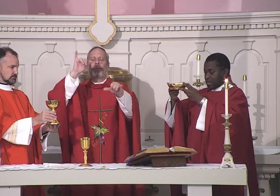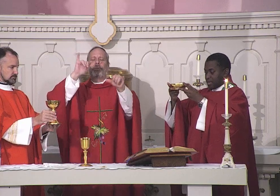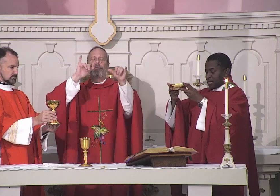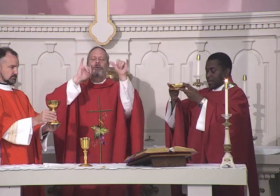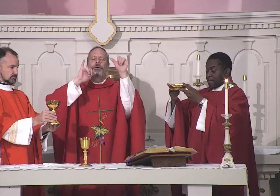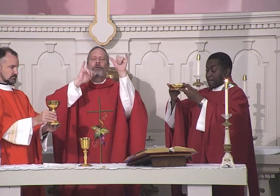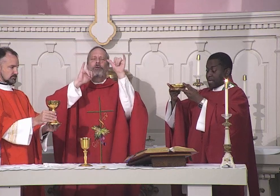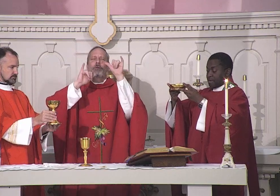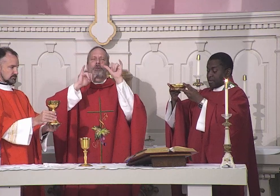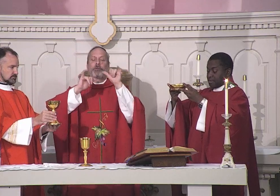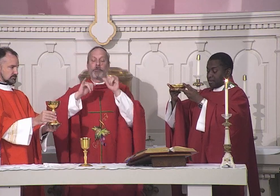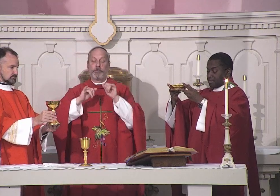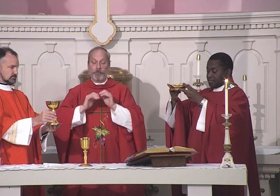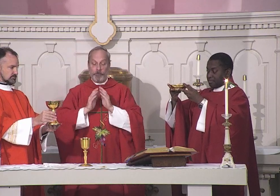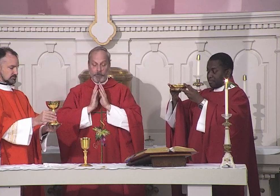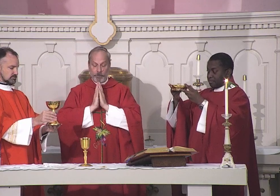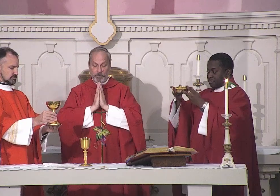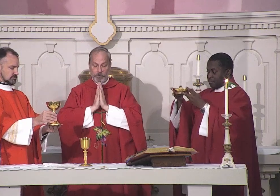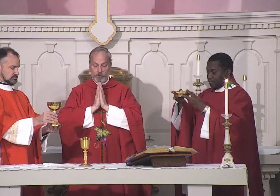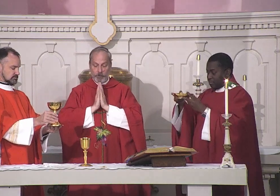ever. Amen.